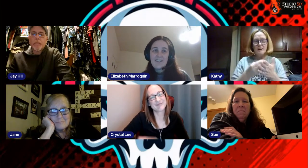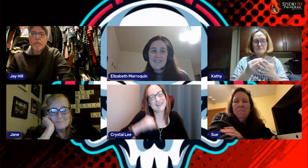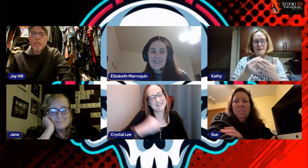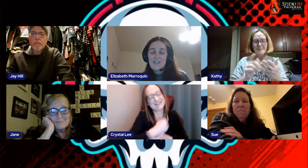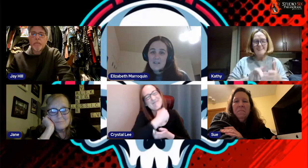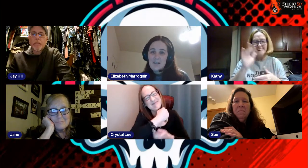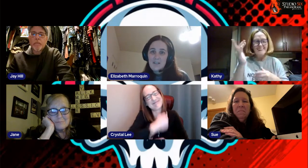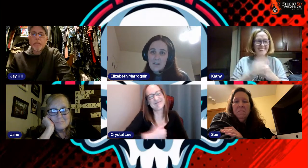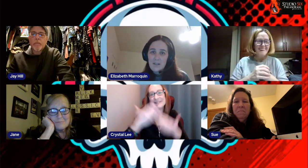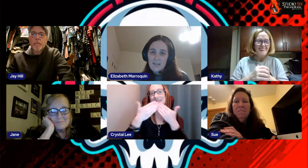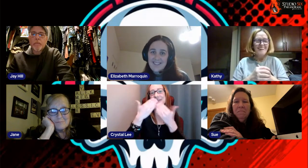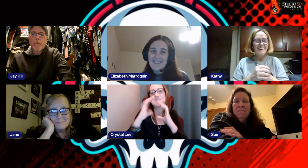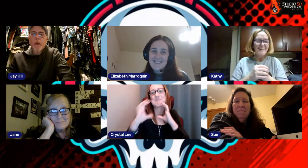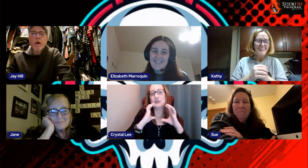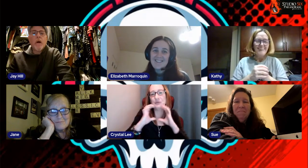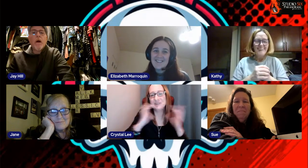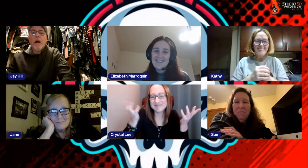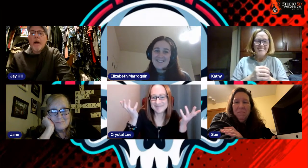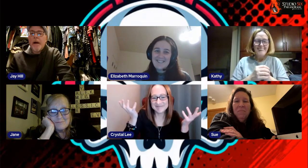The life costs money.